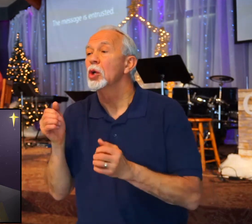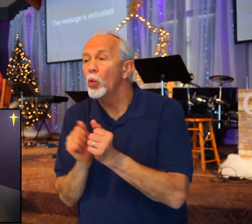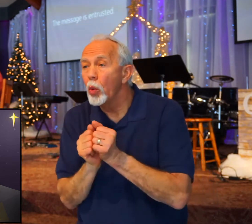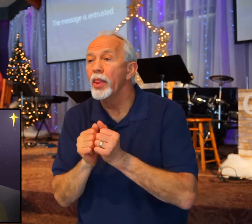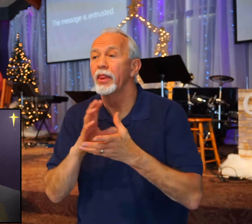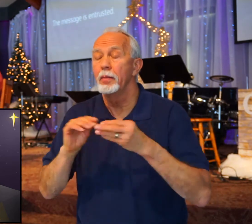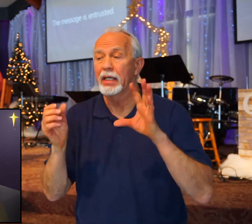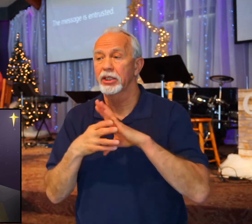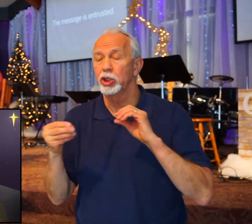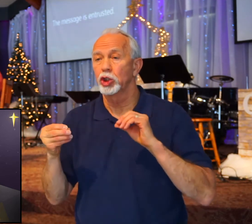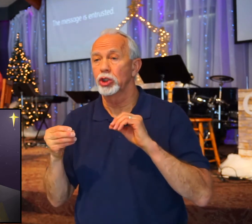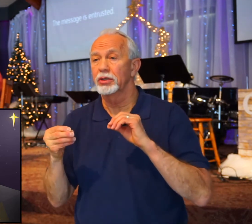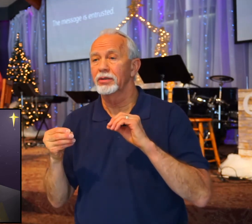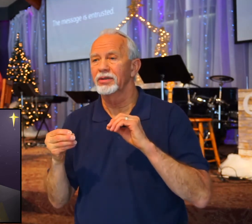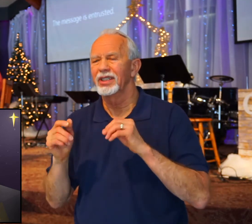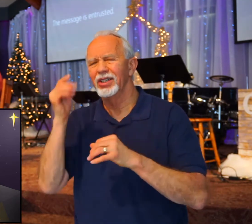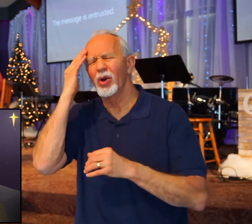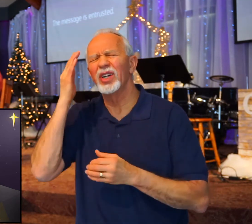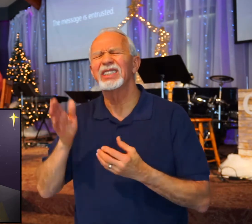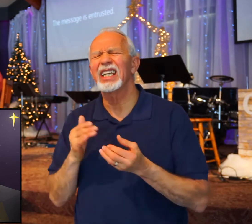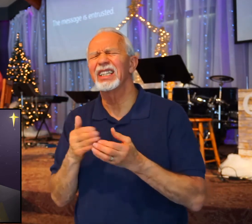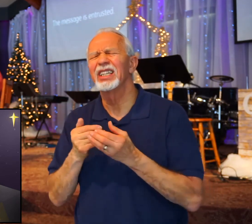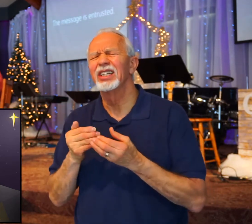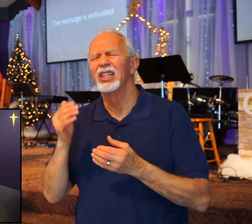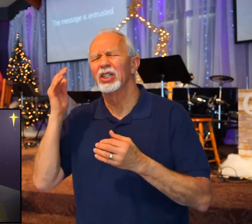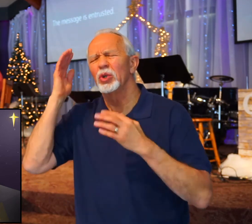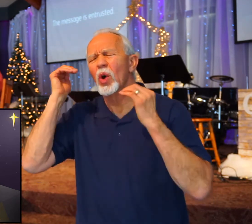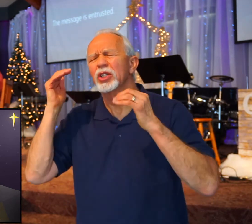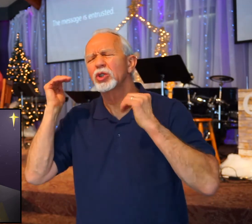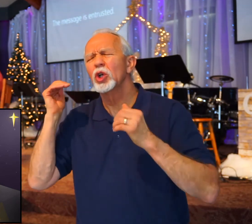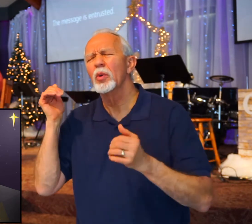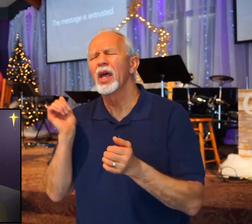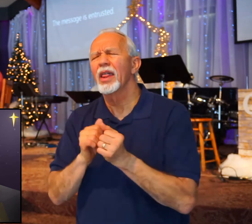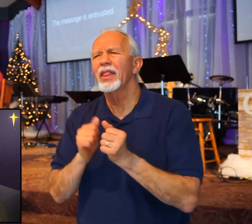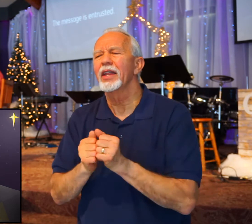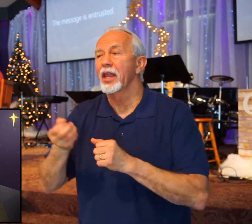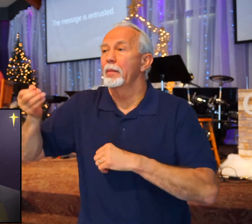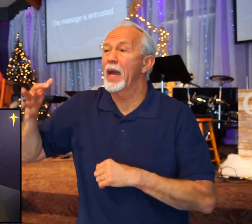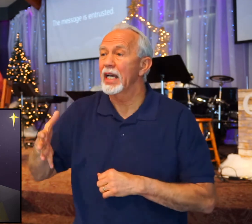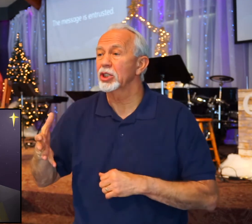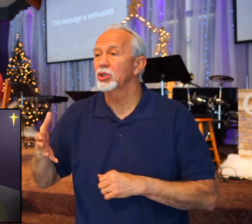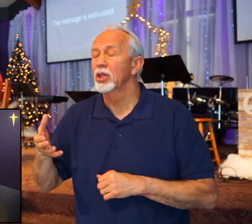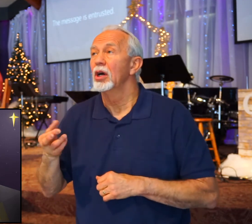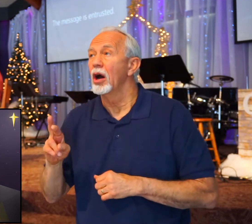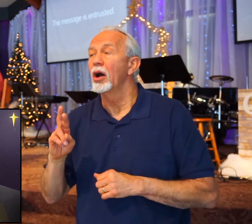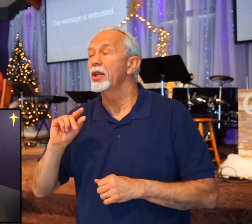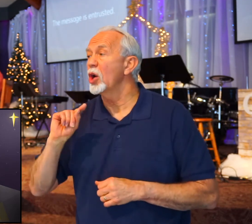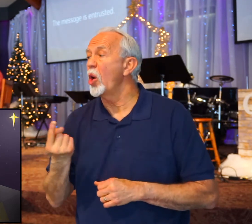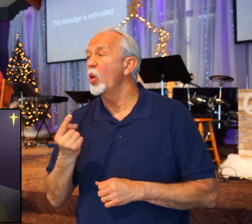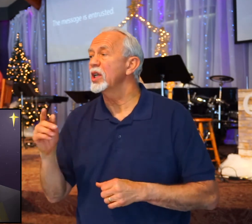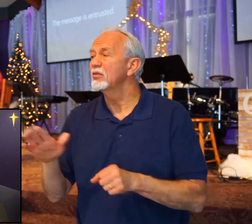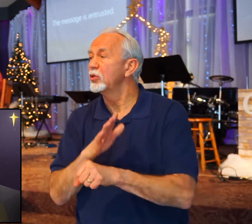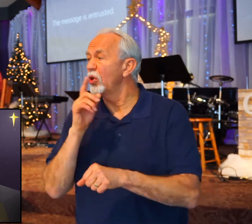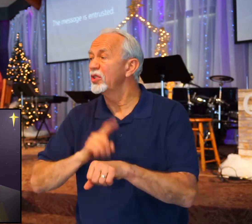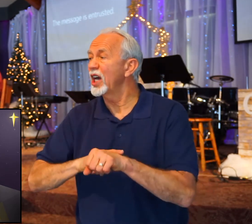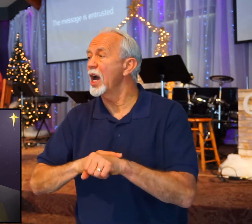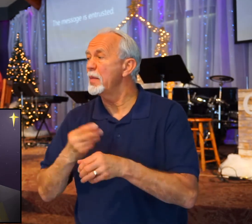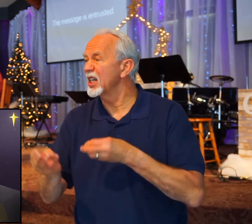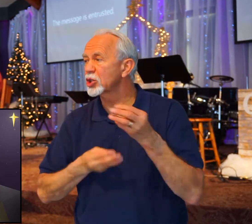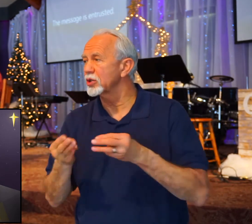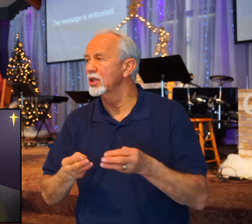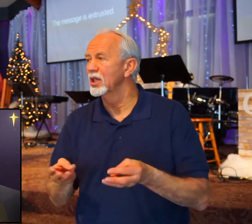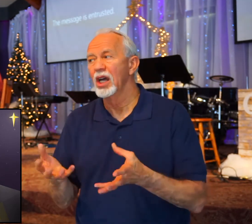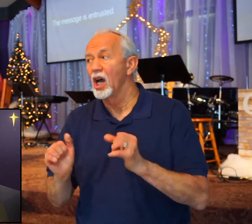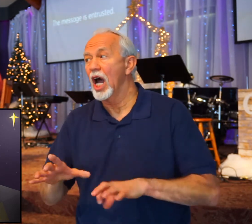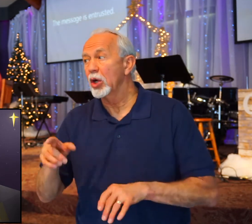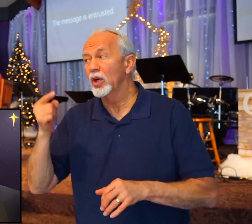message. You know, it's easy to assume that the pastors are the only full-time ministers, but I don't want you to